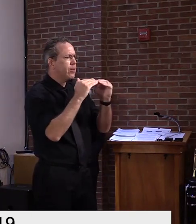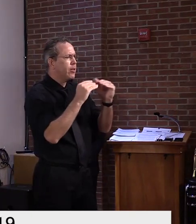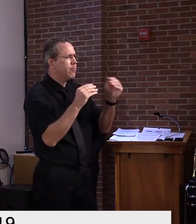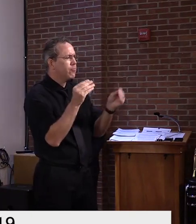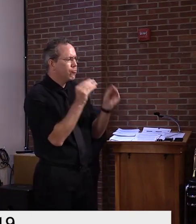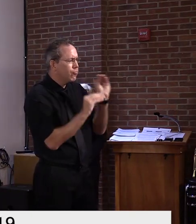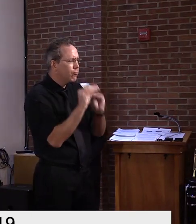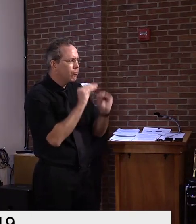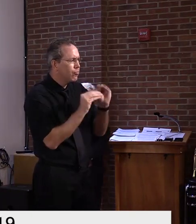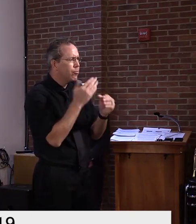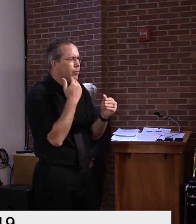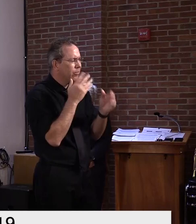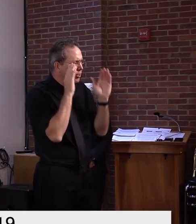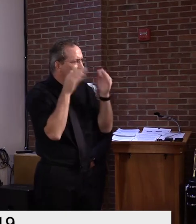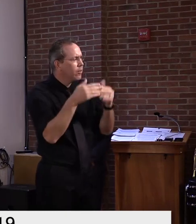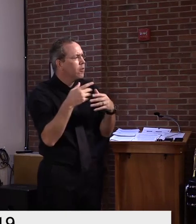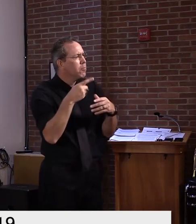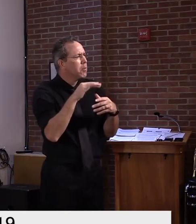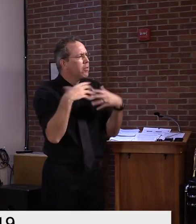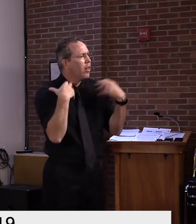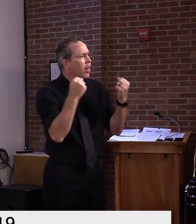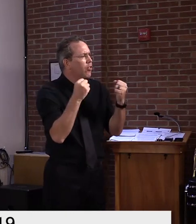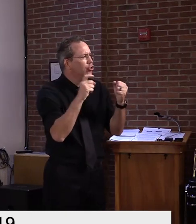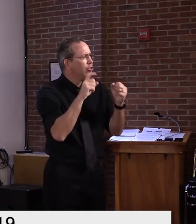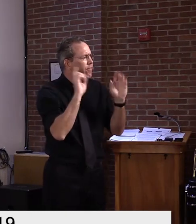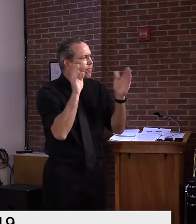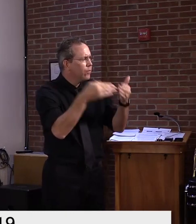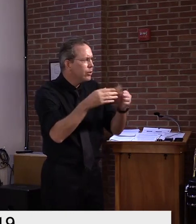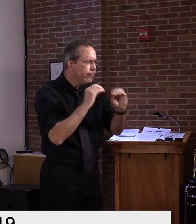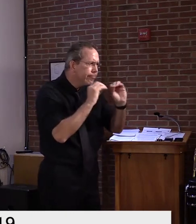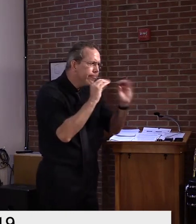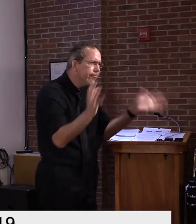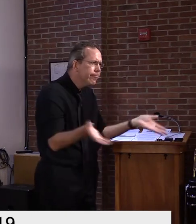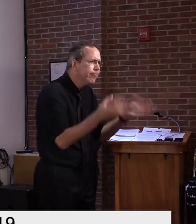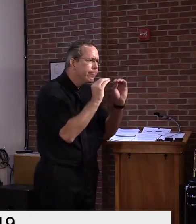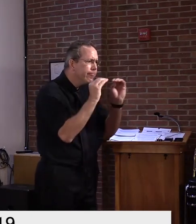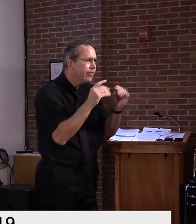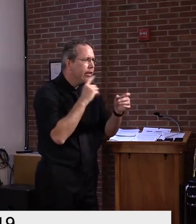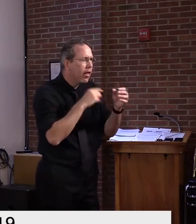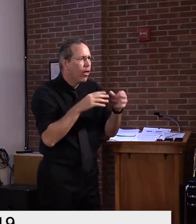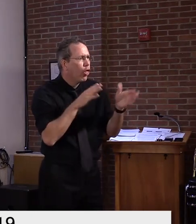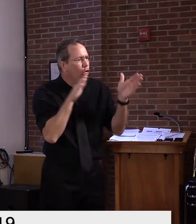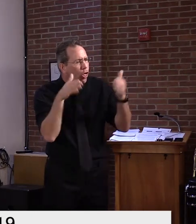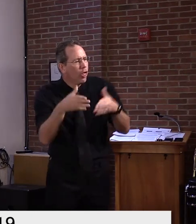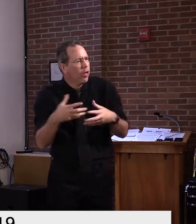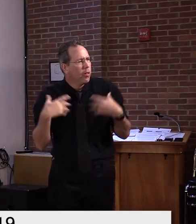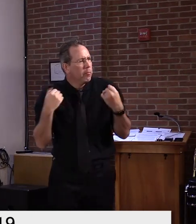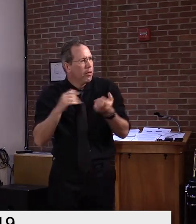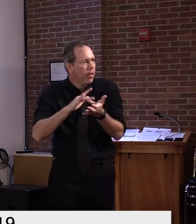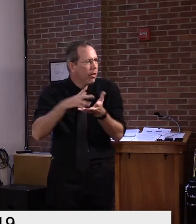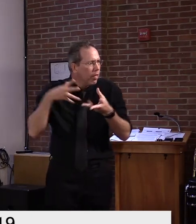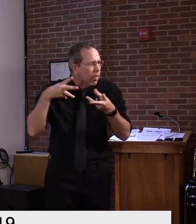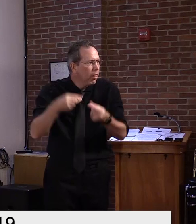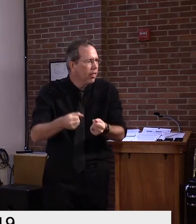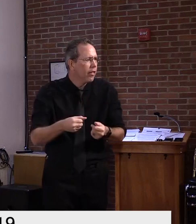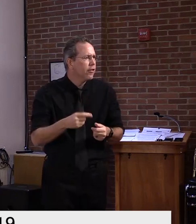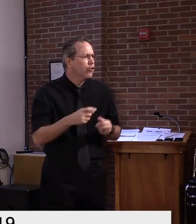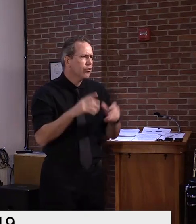lead to the disease outcomes that then look worse than other parts of the world.